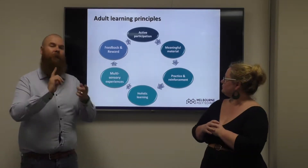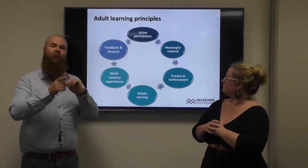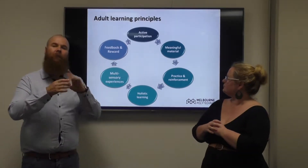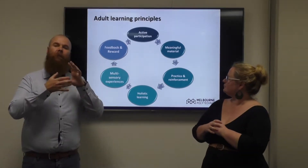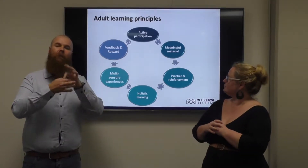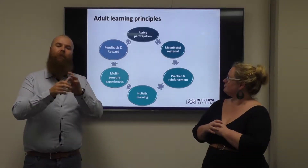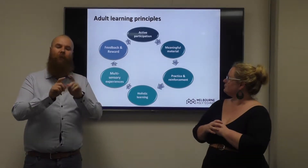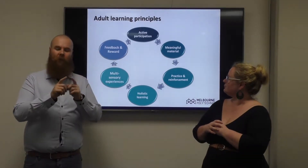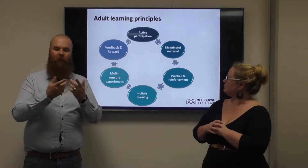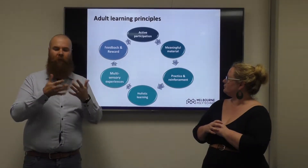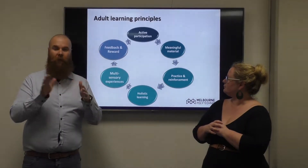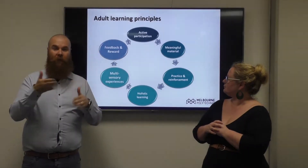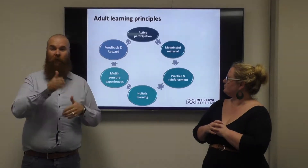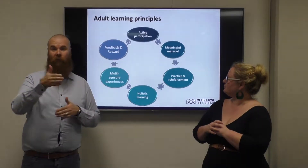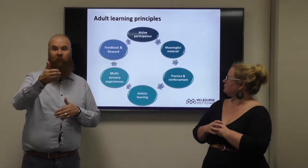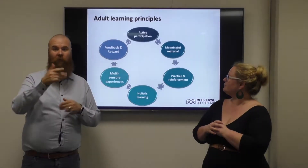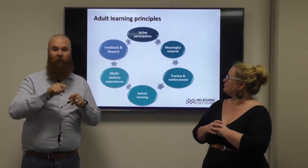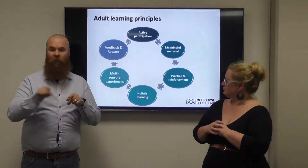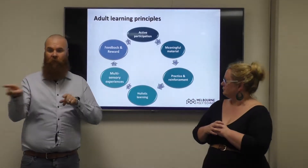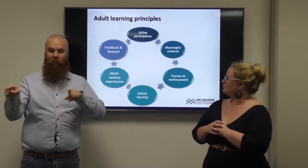you'll be using your hands, using your hearing.